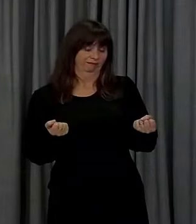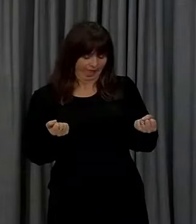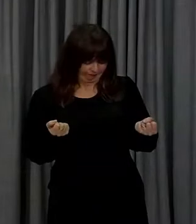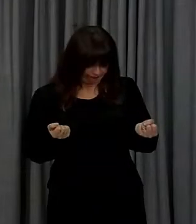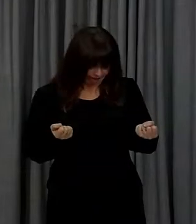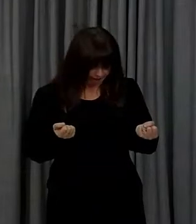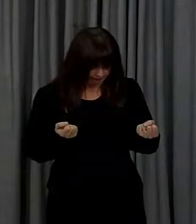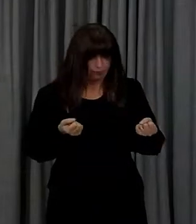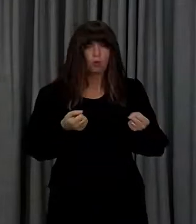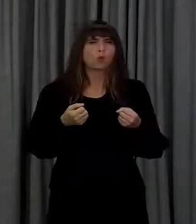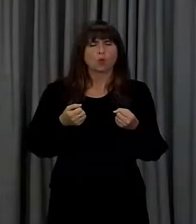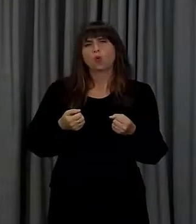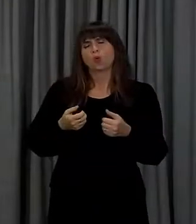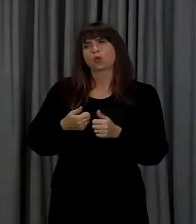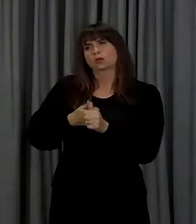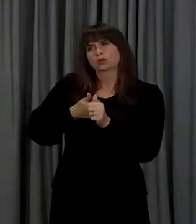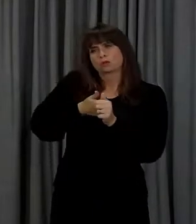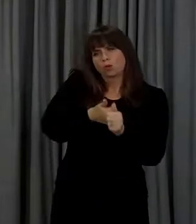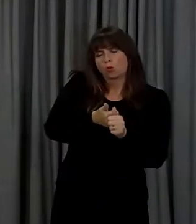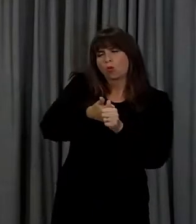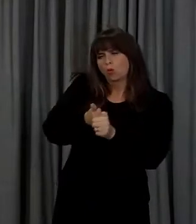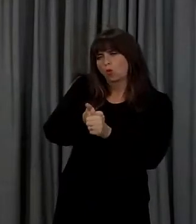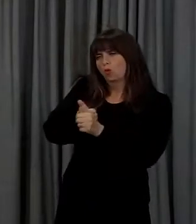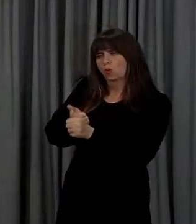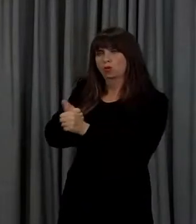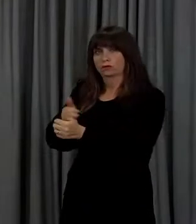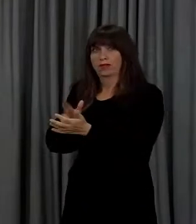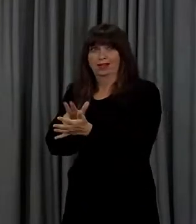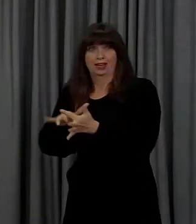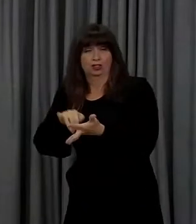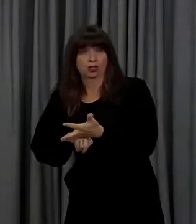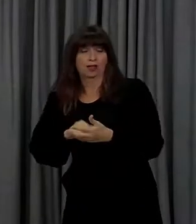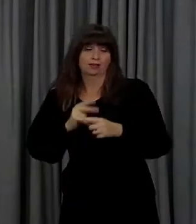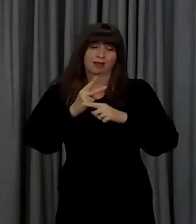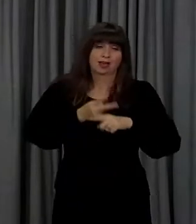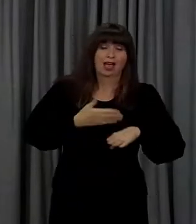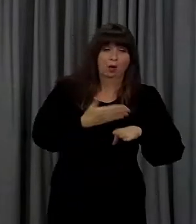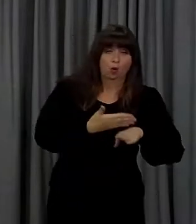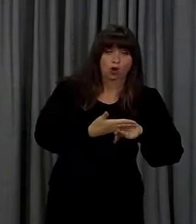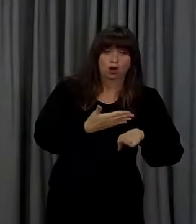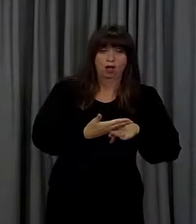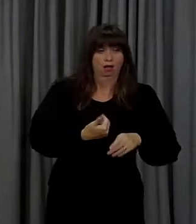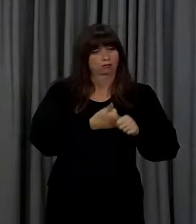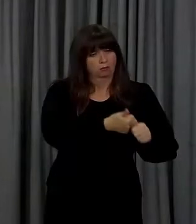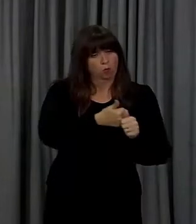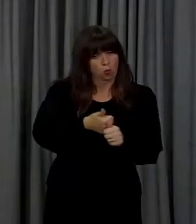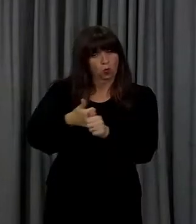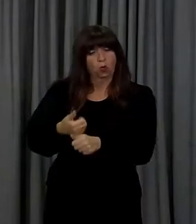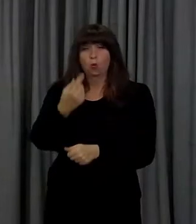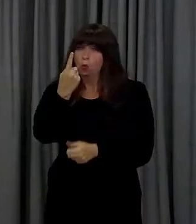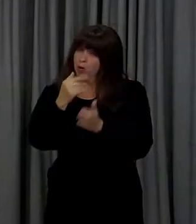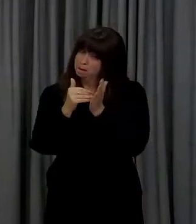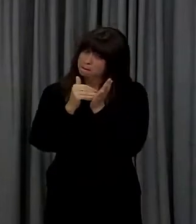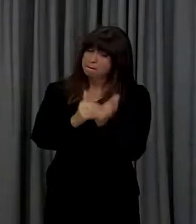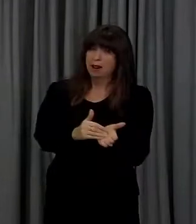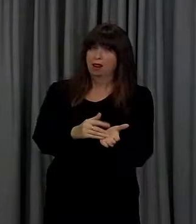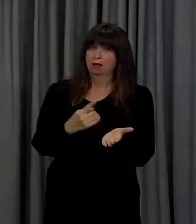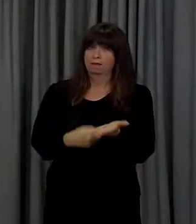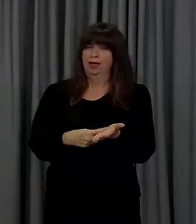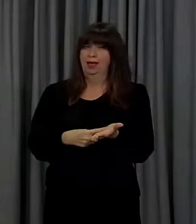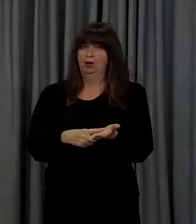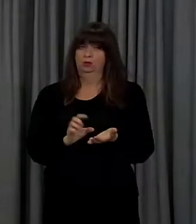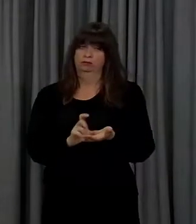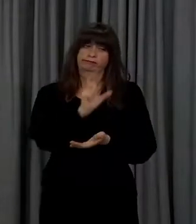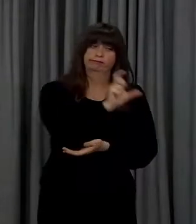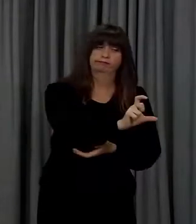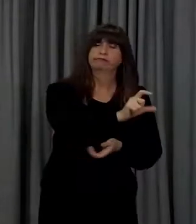comprehensive programme of support for NHS and care workers in Wales. We've put £1 million into the Canopy